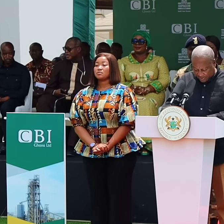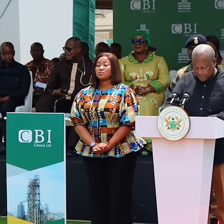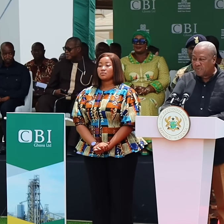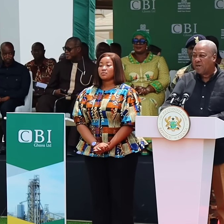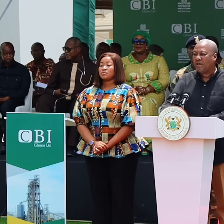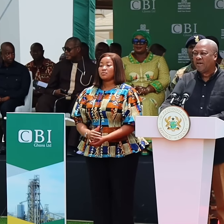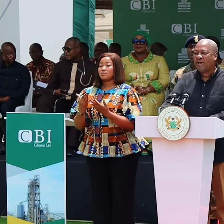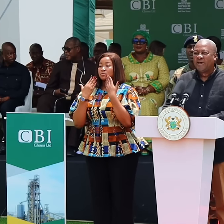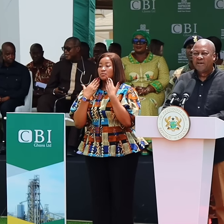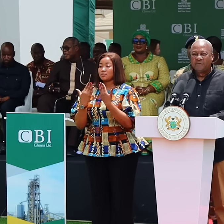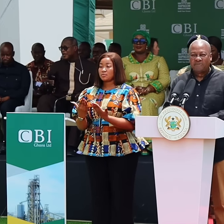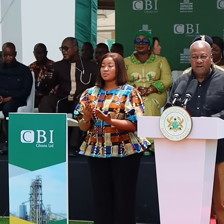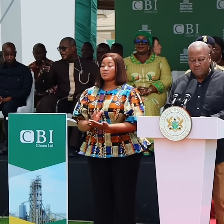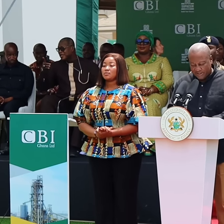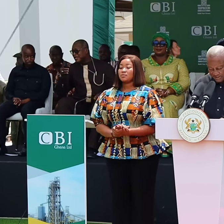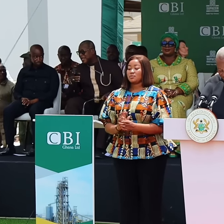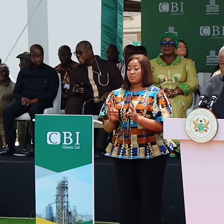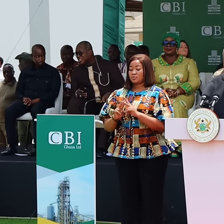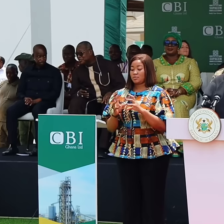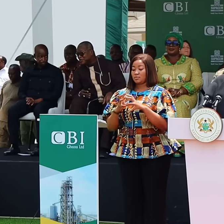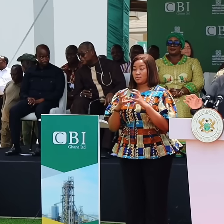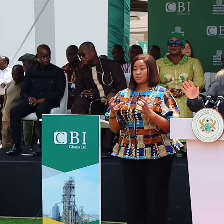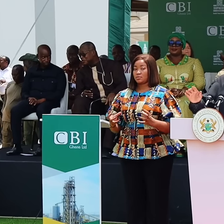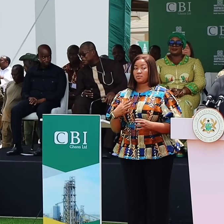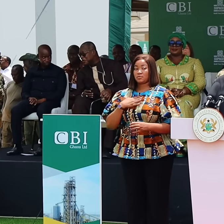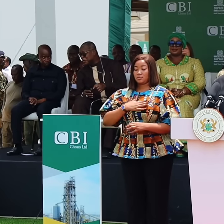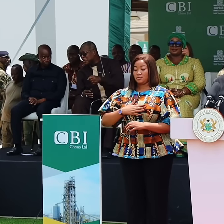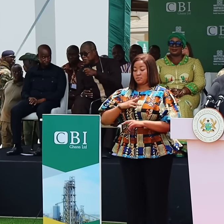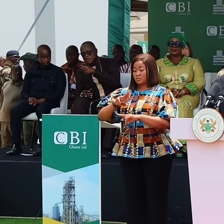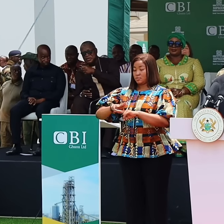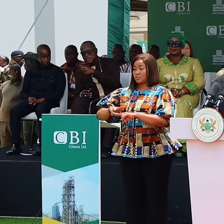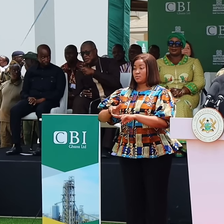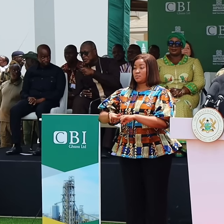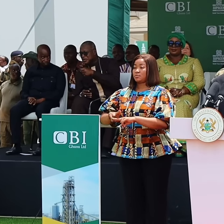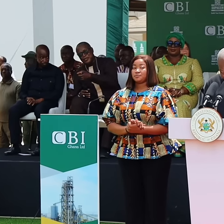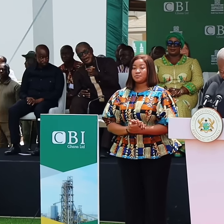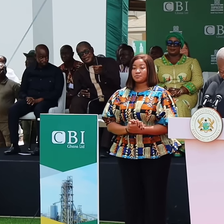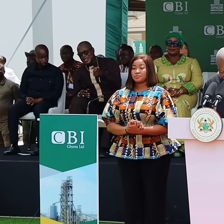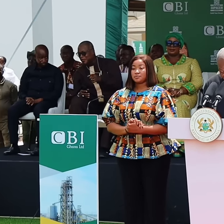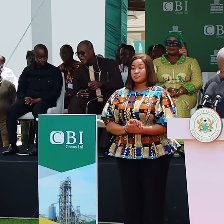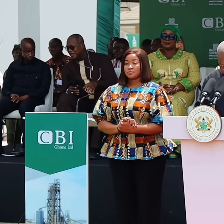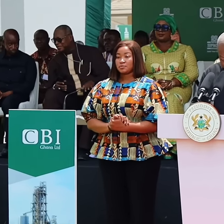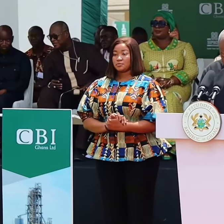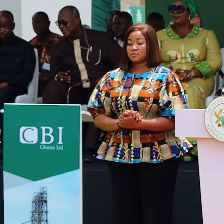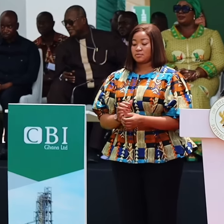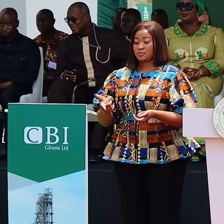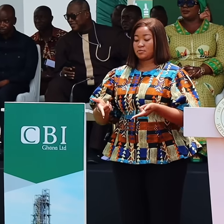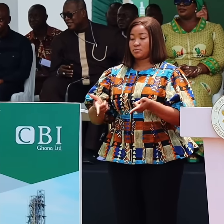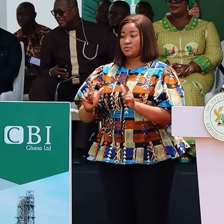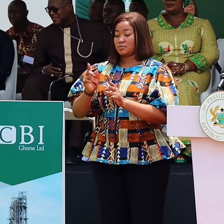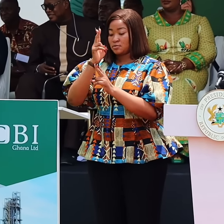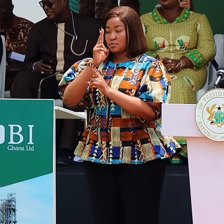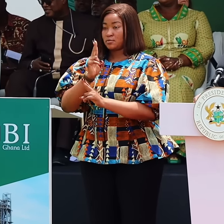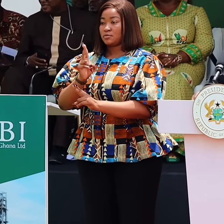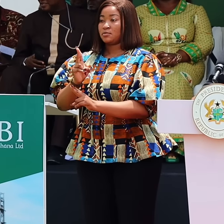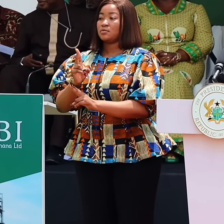Thank you very much. Please kindly resume your seats. Yeah, thank you. Let me acknowledge